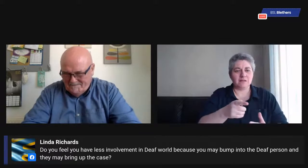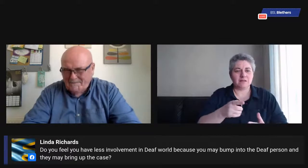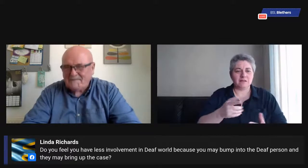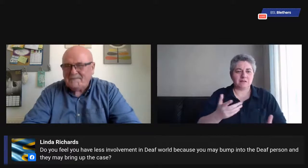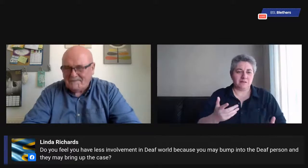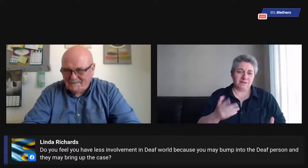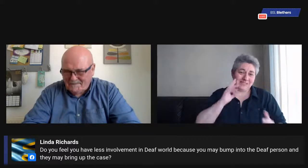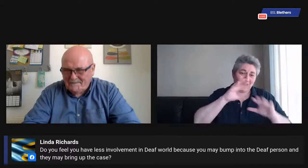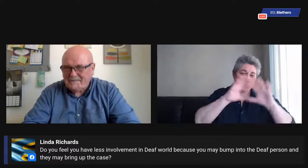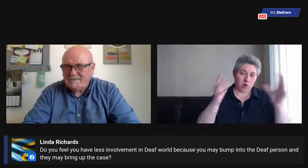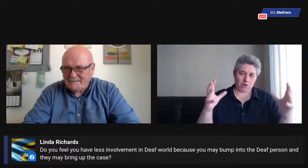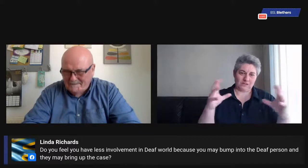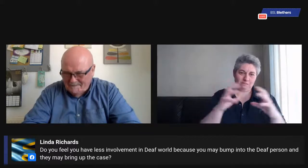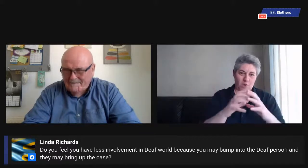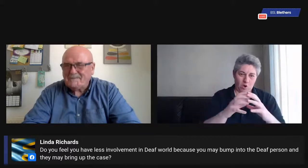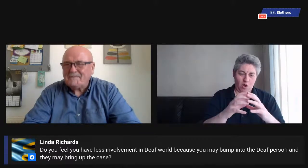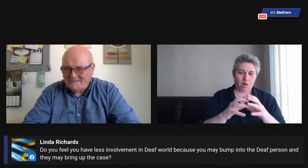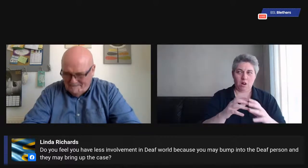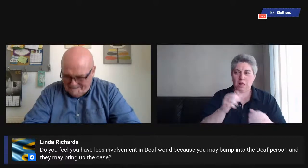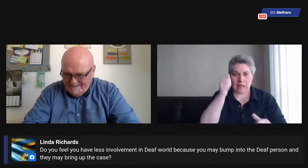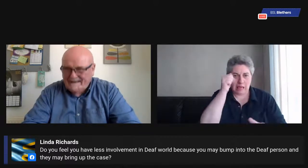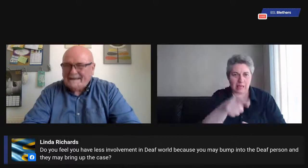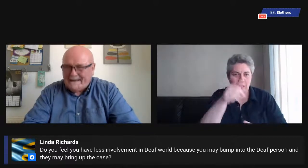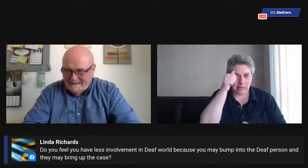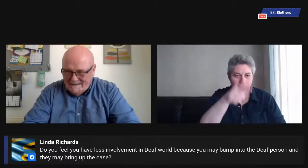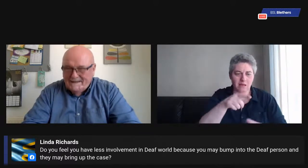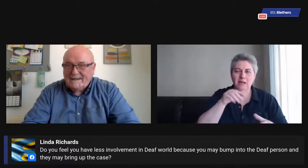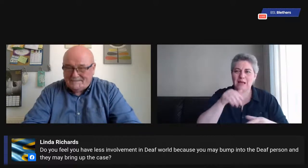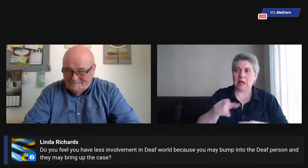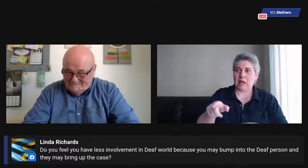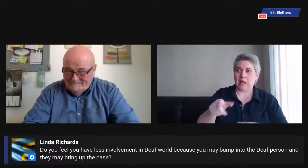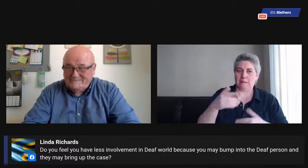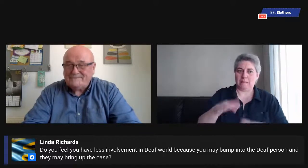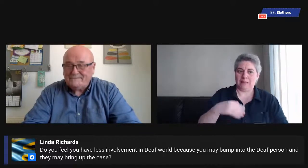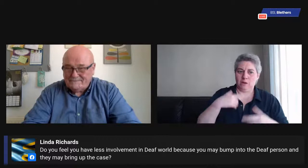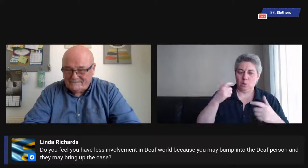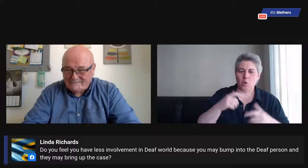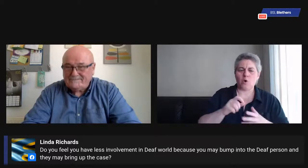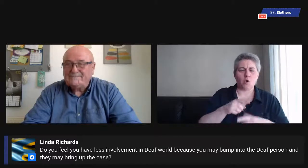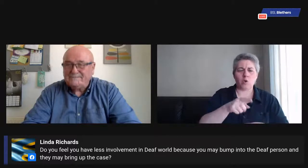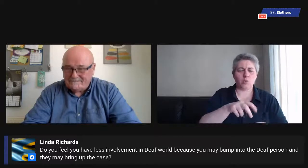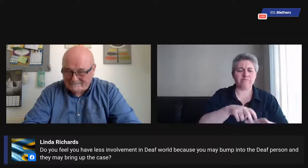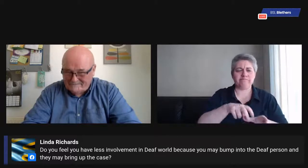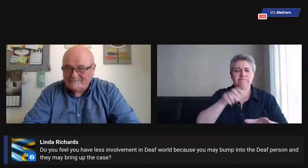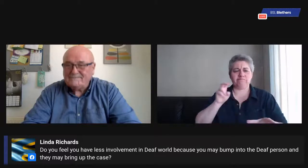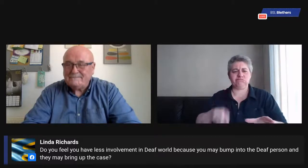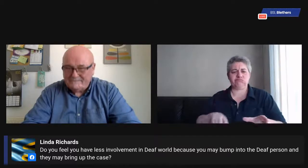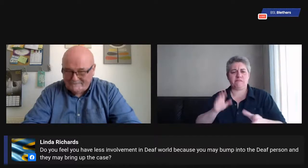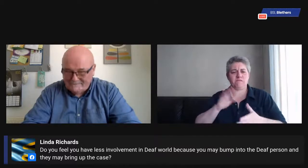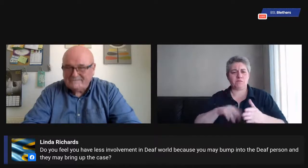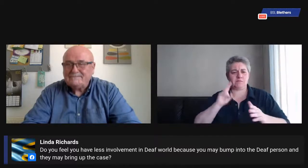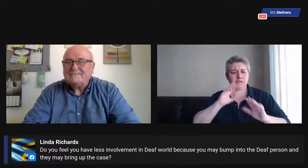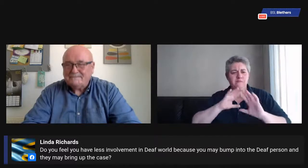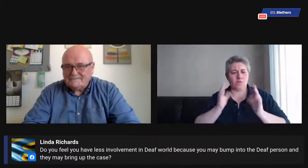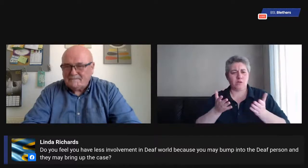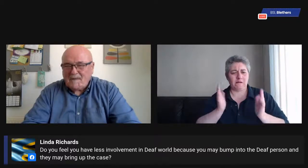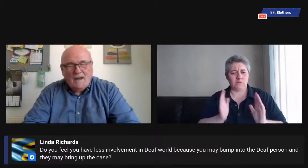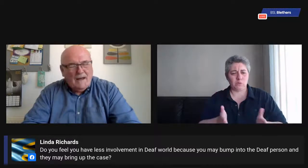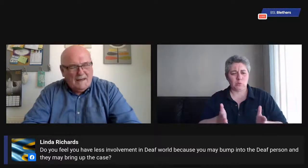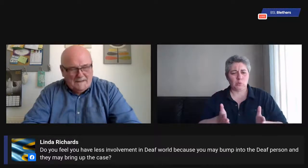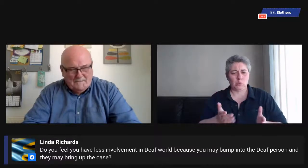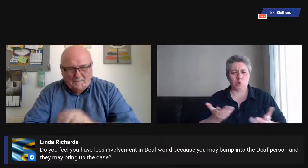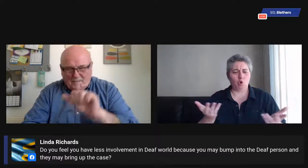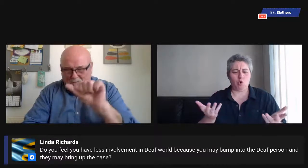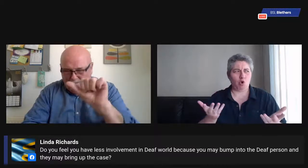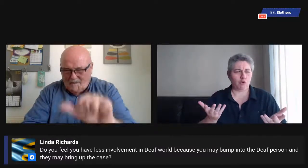Okay, so you see, Linda's question, good question. Deaf world can be very small, and you may, on occasion, bump into a